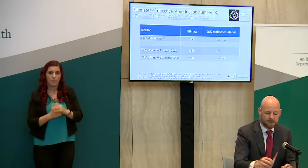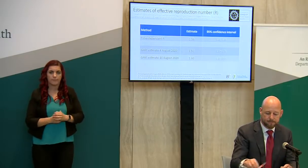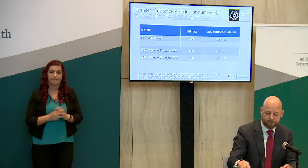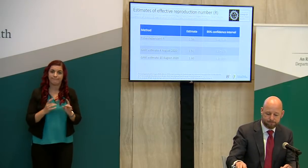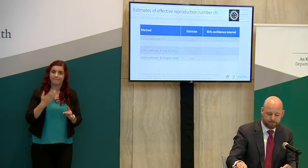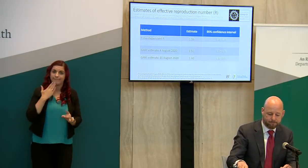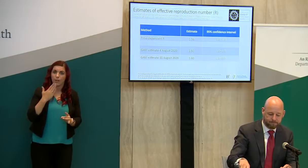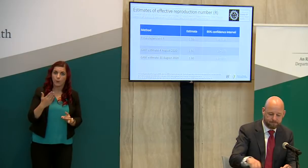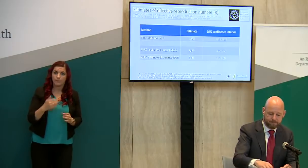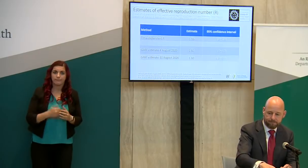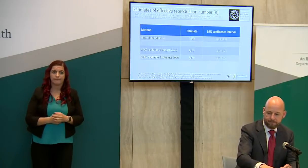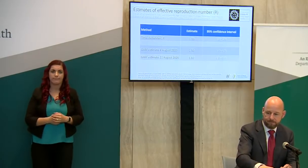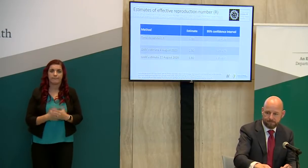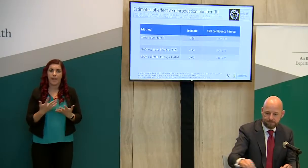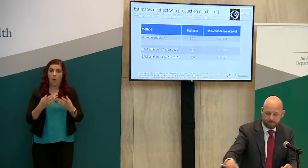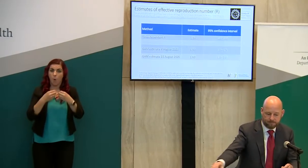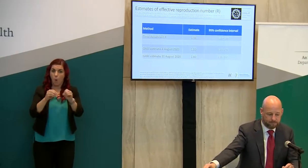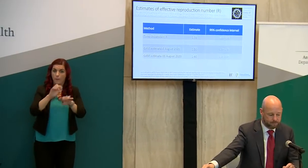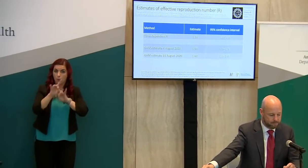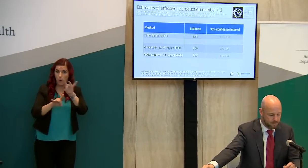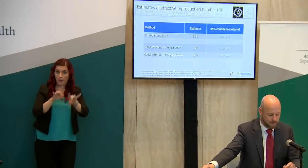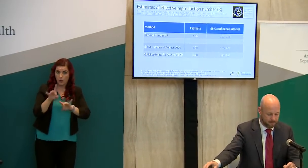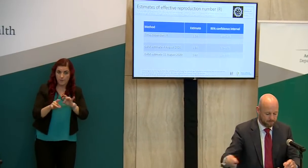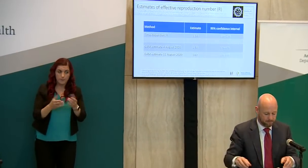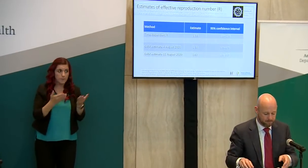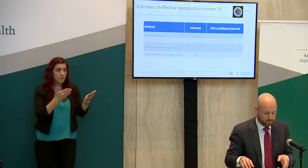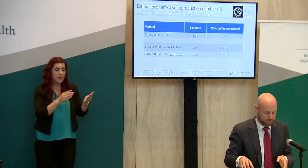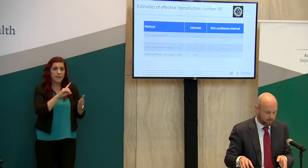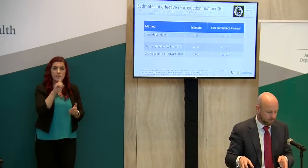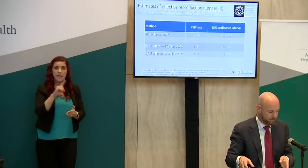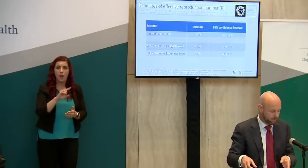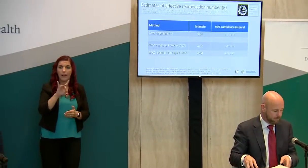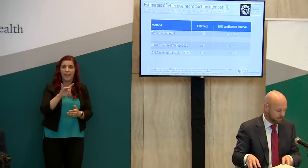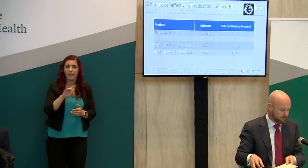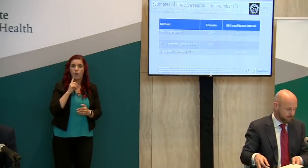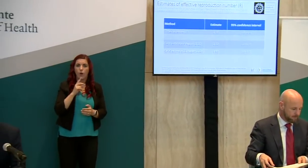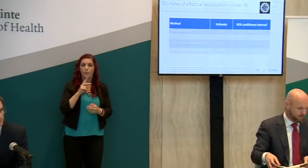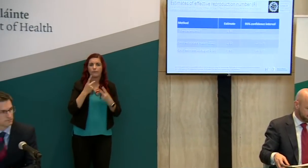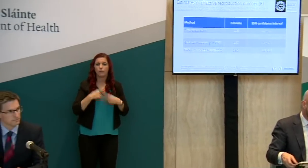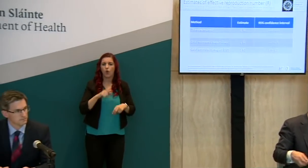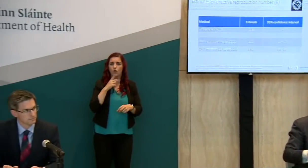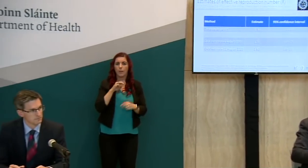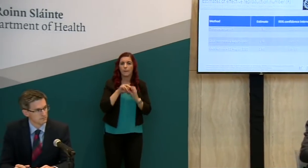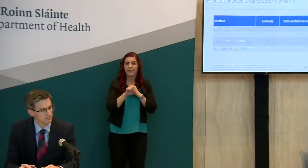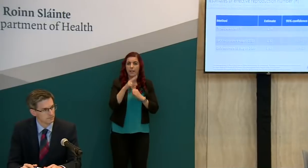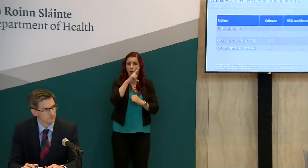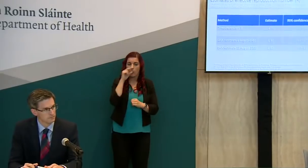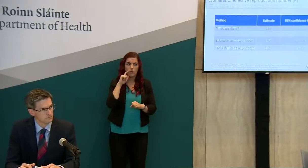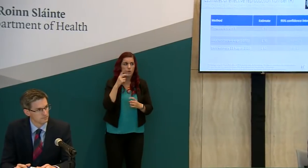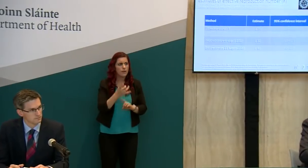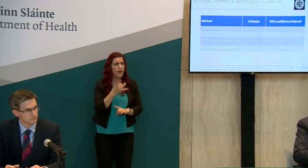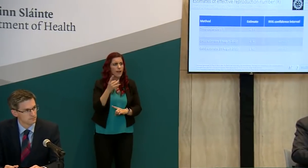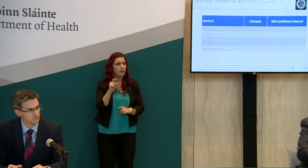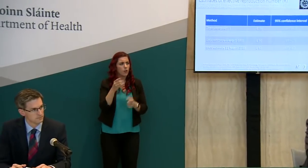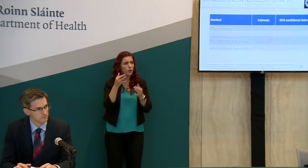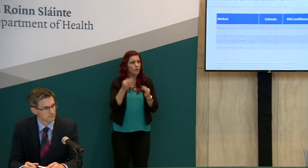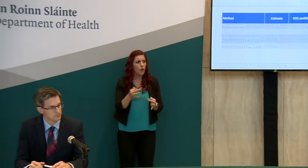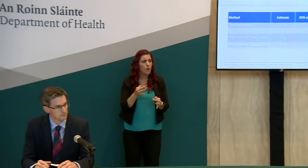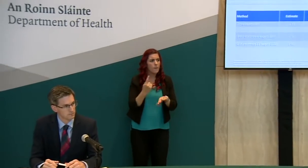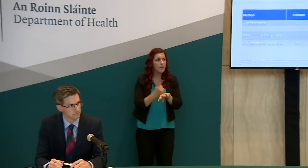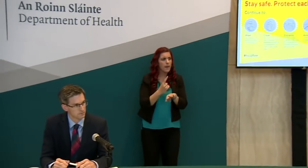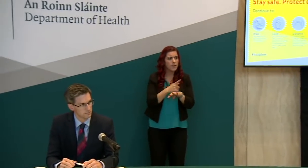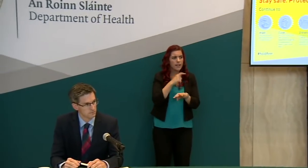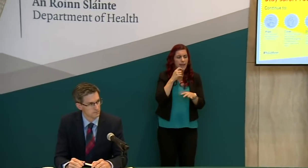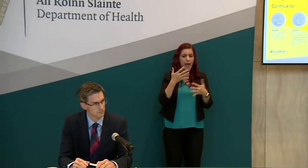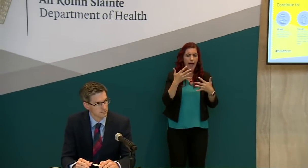much indeed. Okay, Zara King, Virgin Media News, good evening. Dr. Glynn, we can see from the data that there's an average of